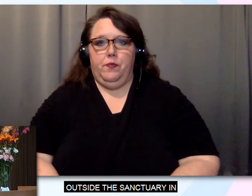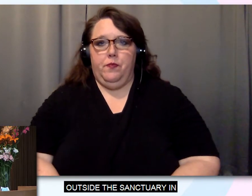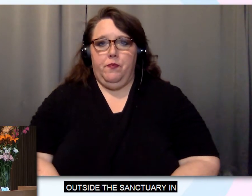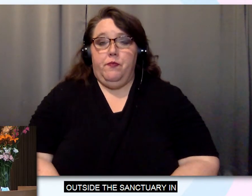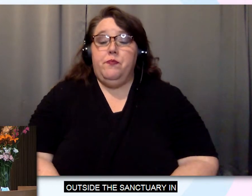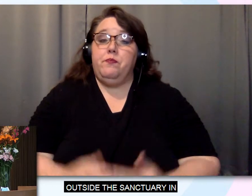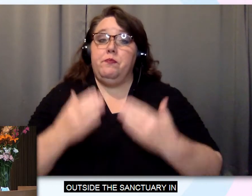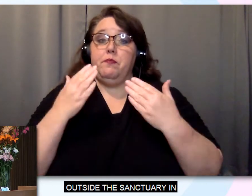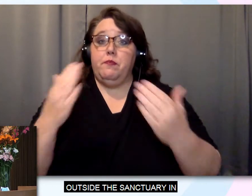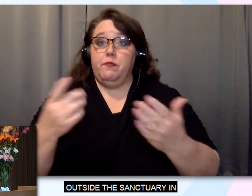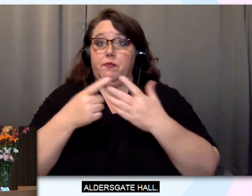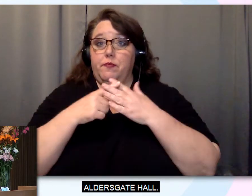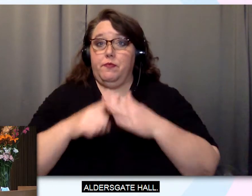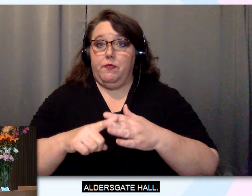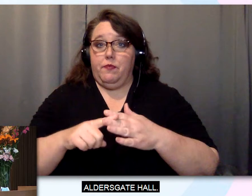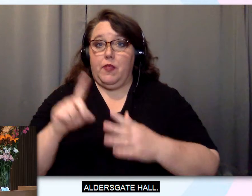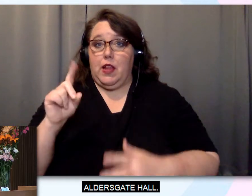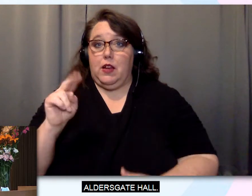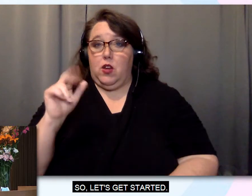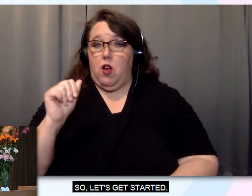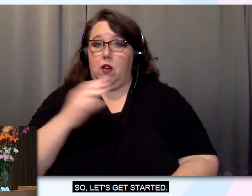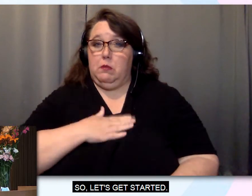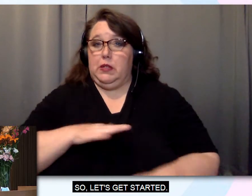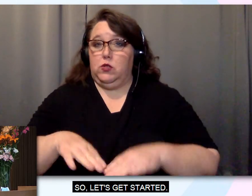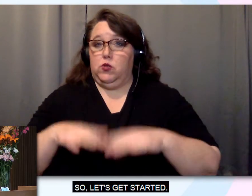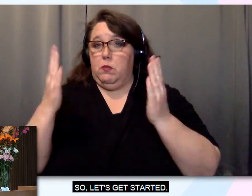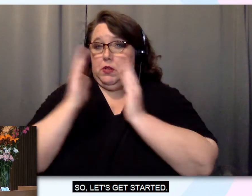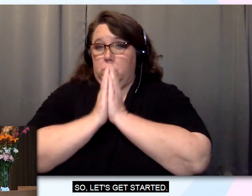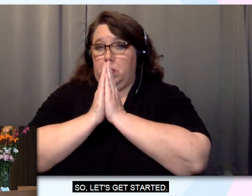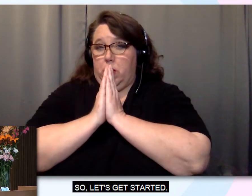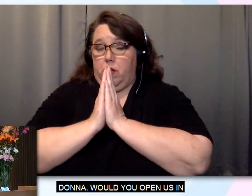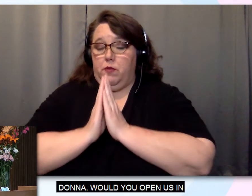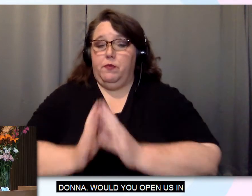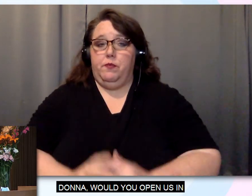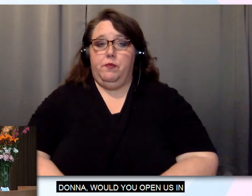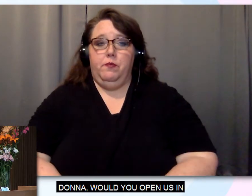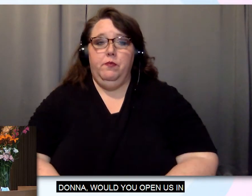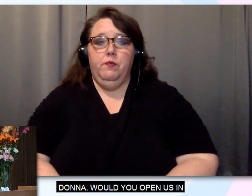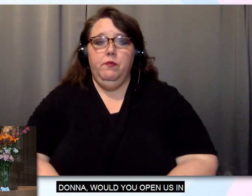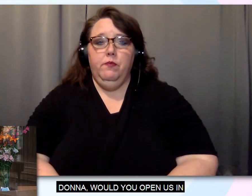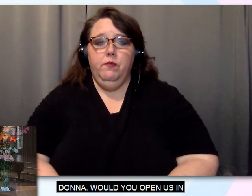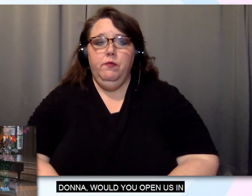Aldersgate Hall. So let's get started. Donna, would you open us in prayer?